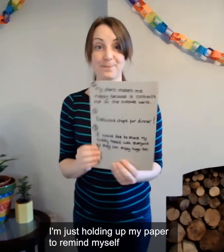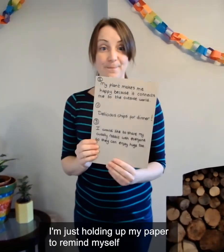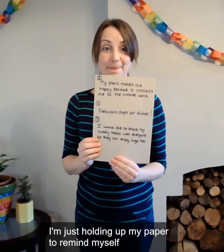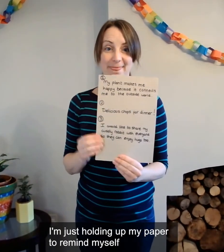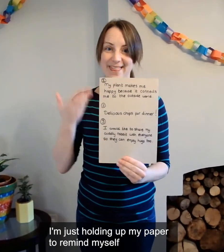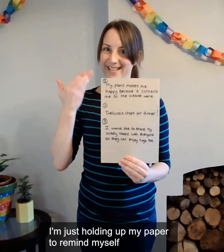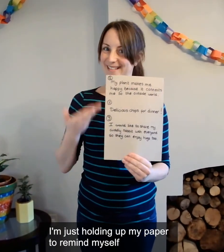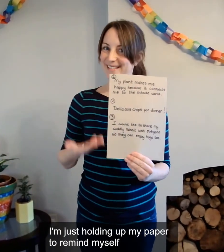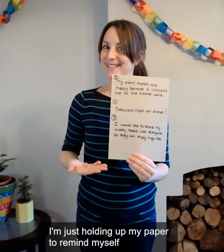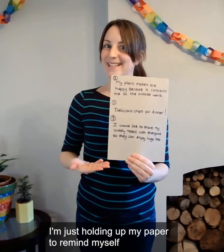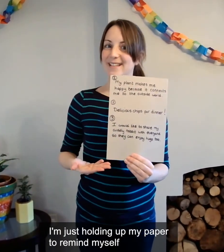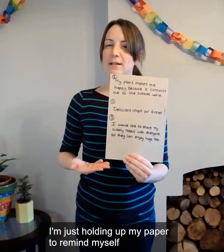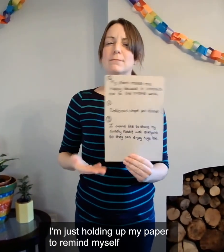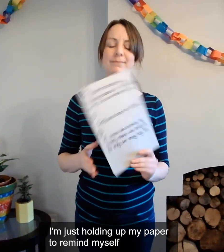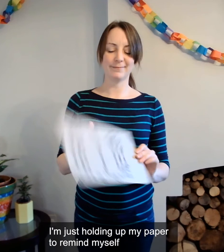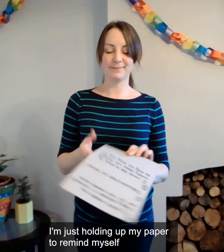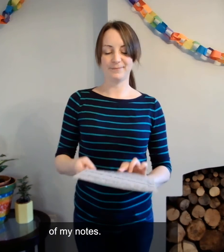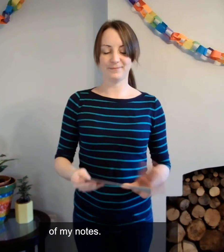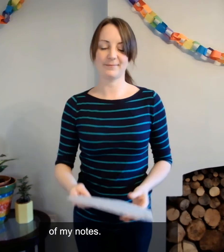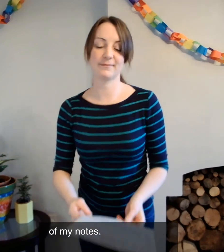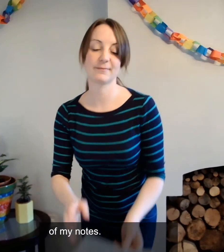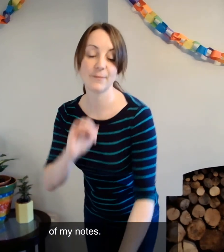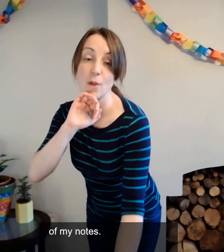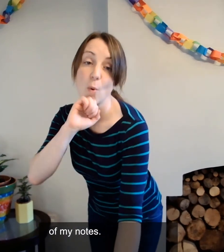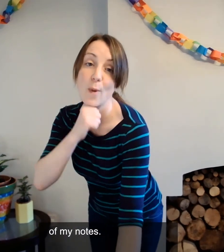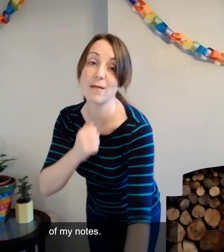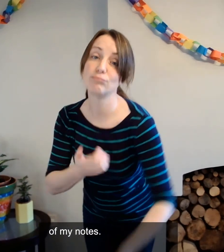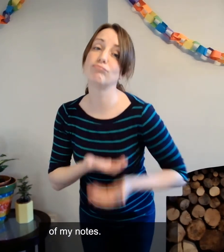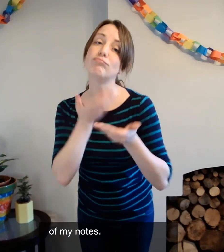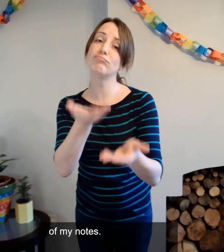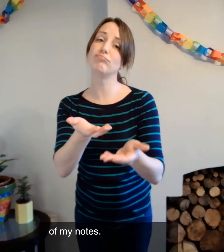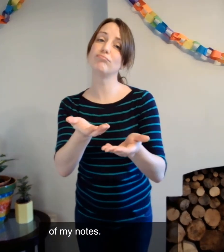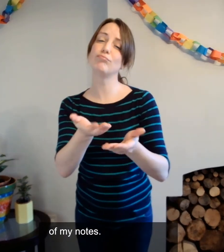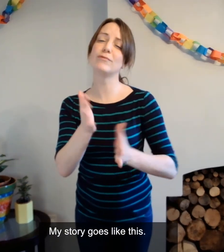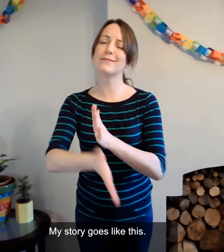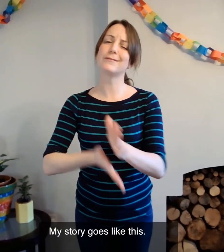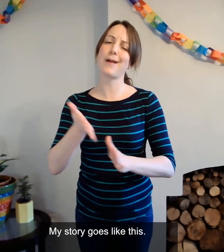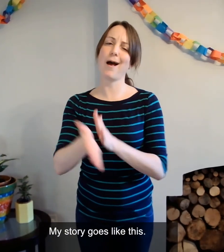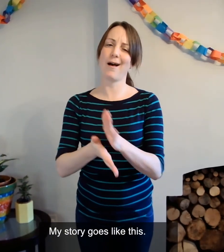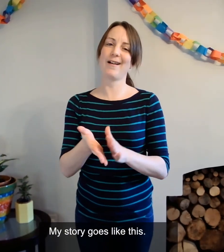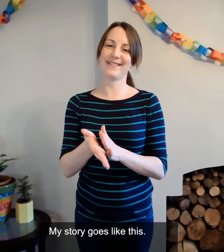just holding up my paper to remind myself of my notes. My story goes like